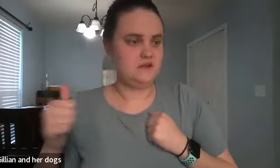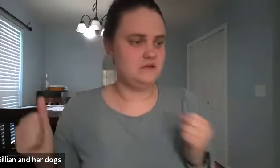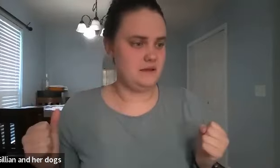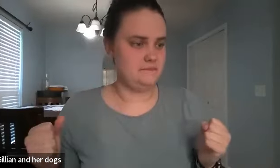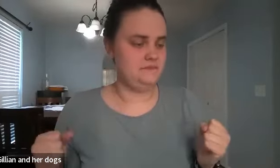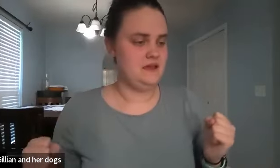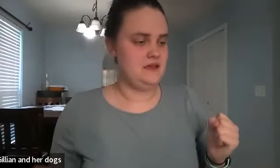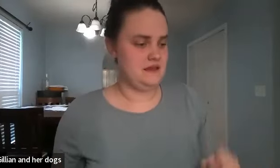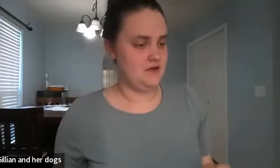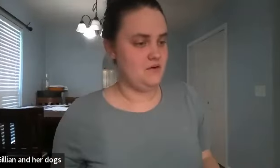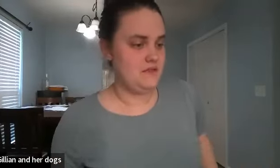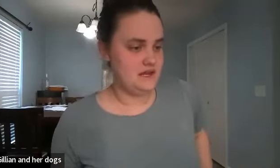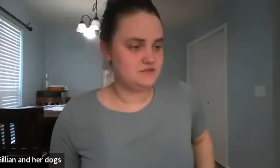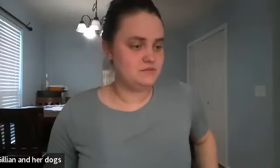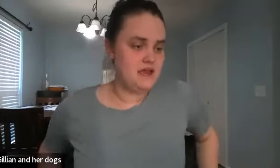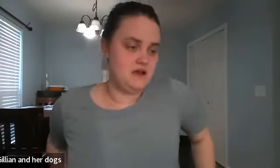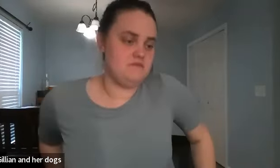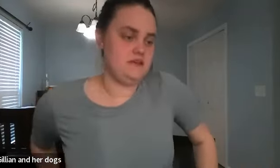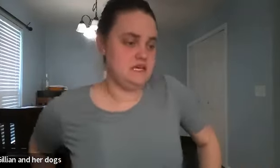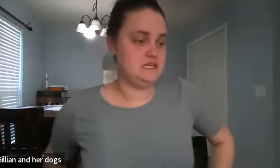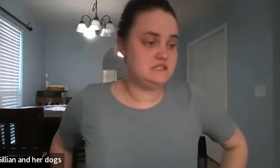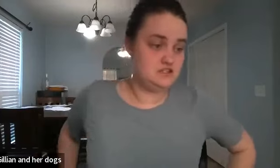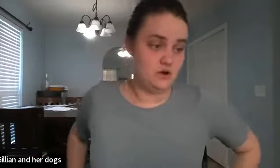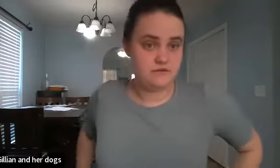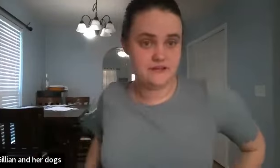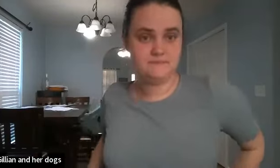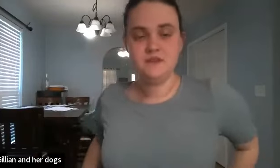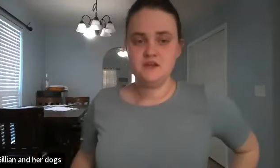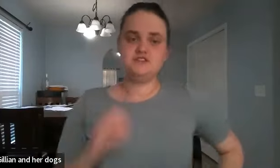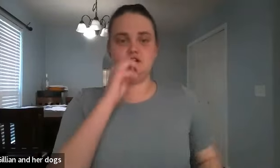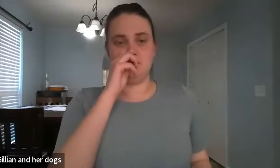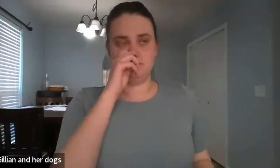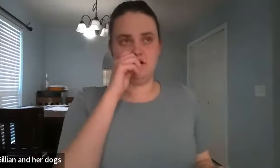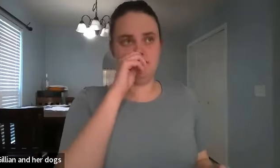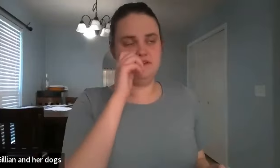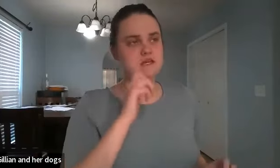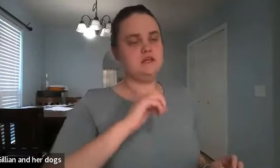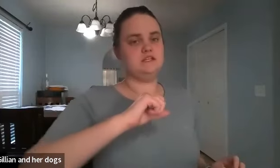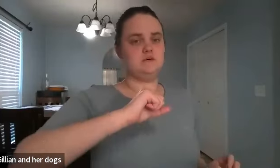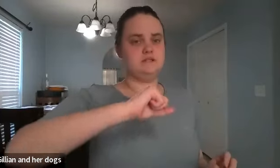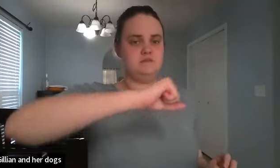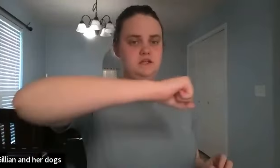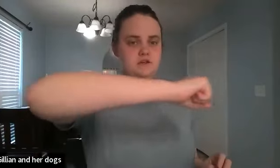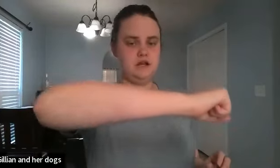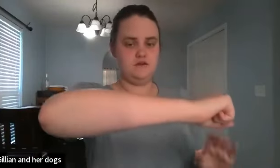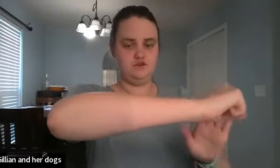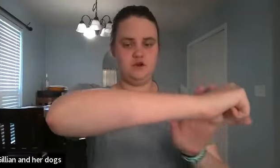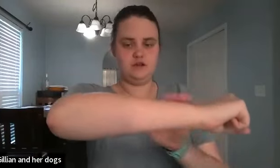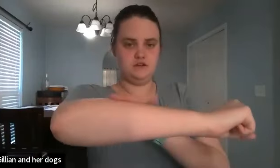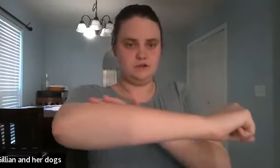Okay, now the next one we have is dolphin. So dolphin is going to be, you're going to have your non-dominant